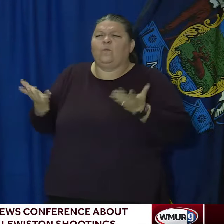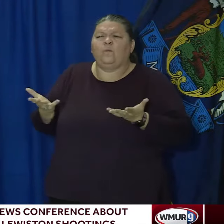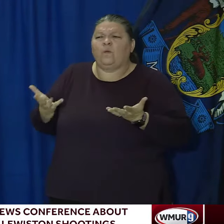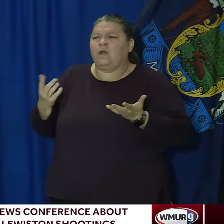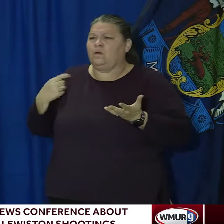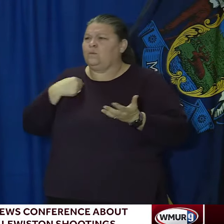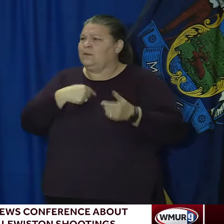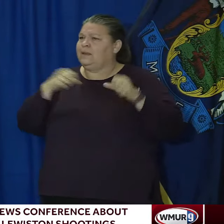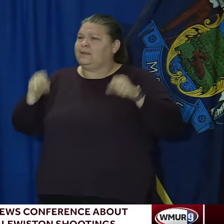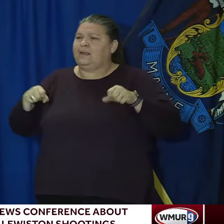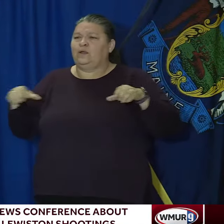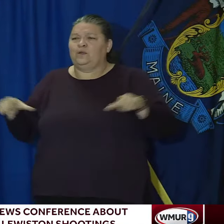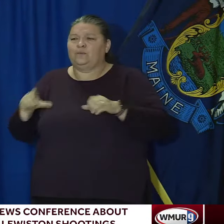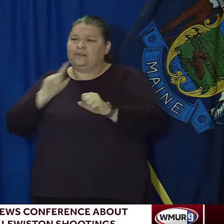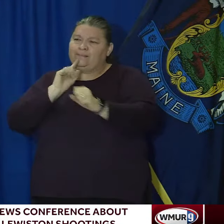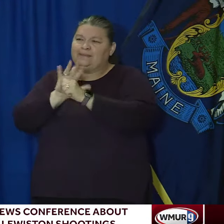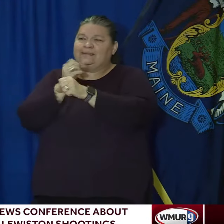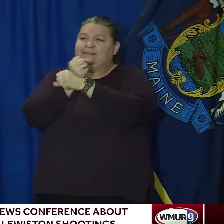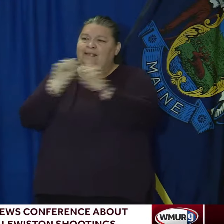people.